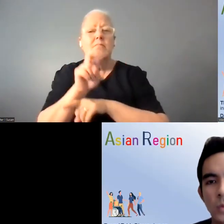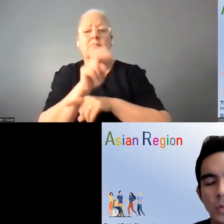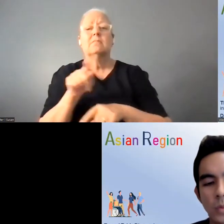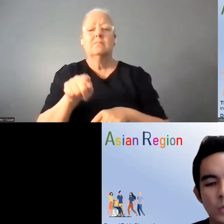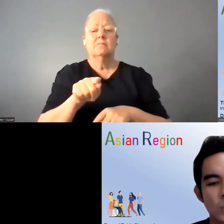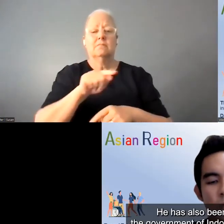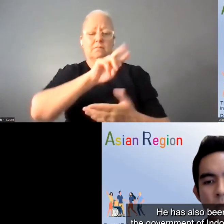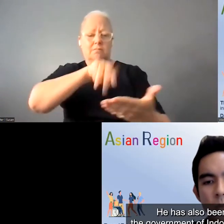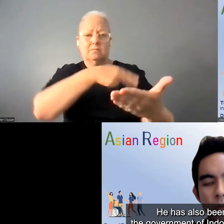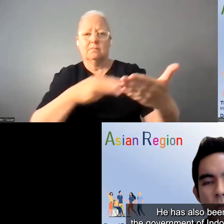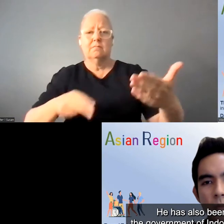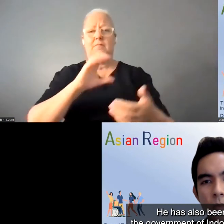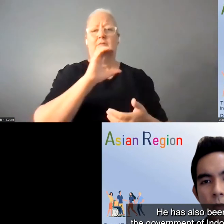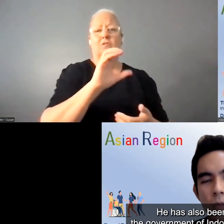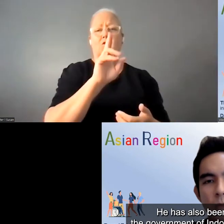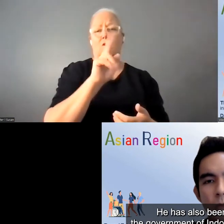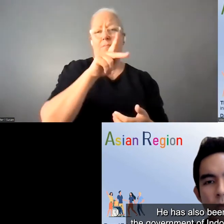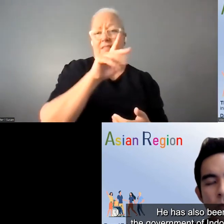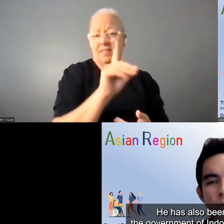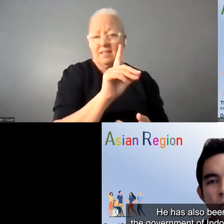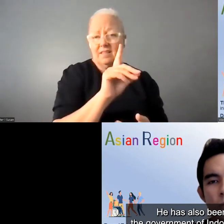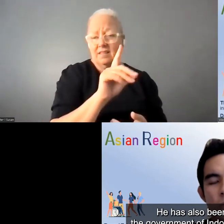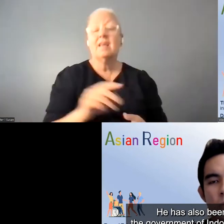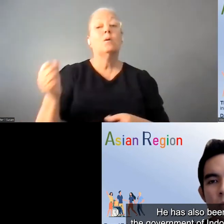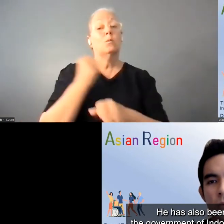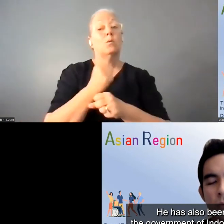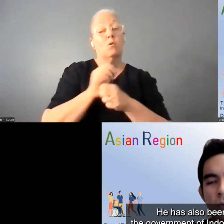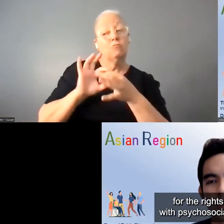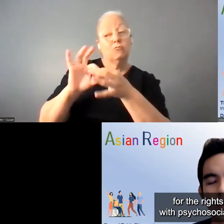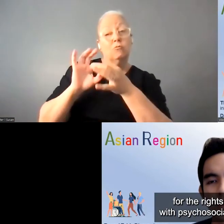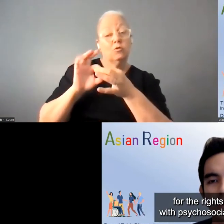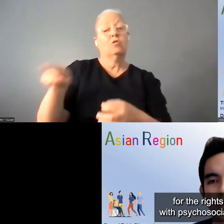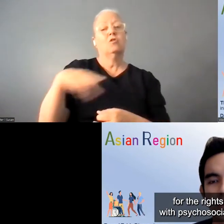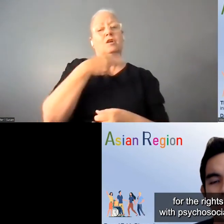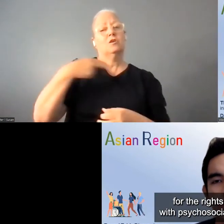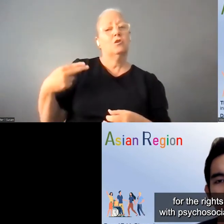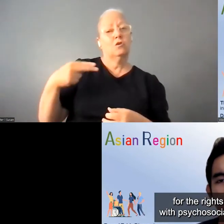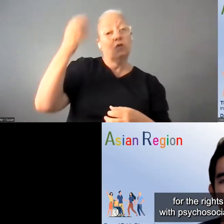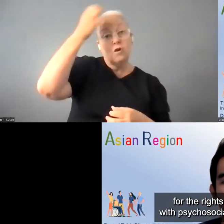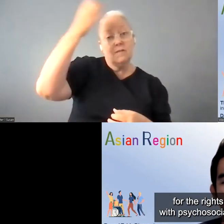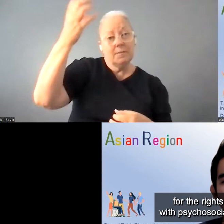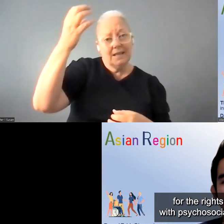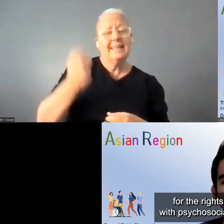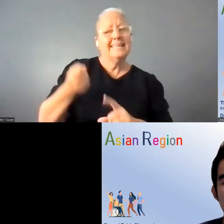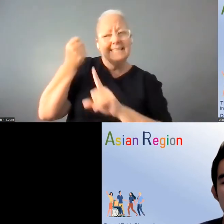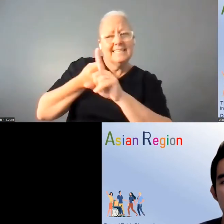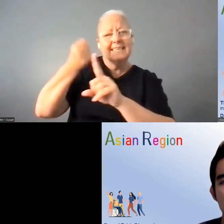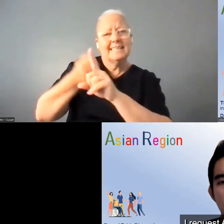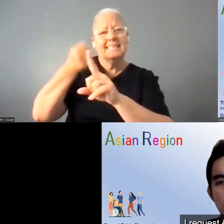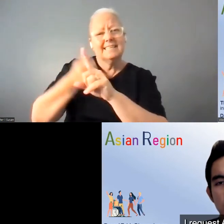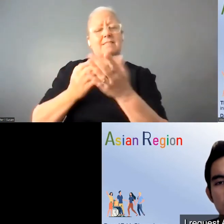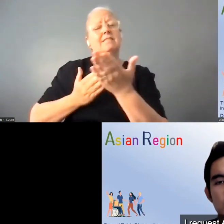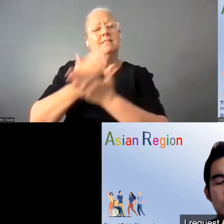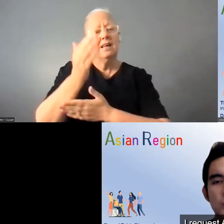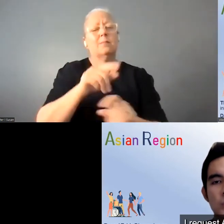CRPD. He has also been working with the government of Indonesia for advocating for the rights of persons with psychosocial disabilities.